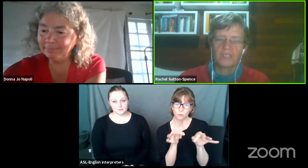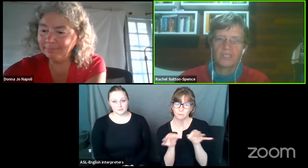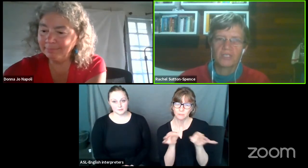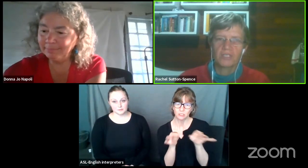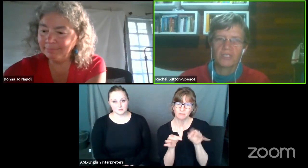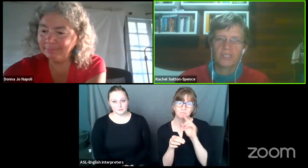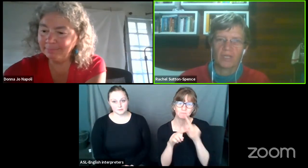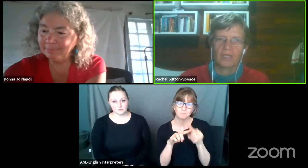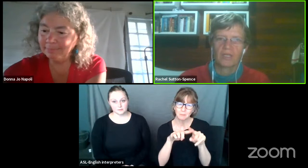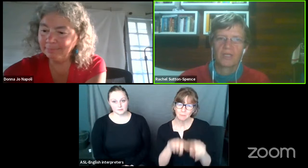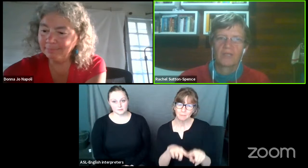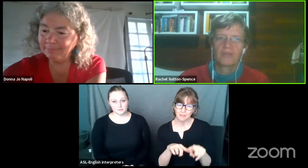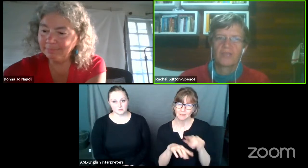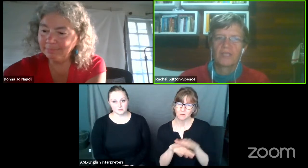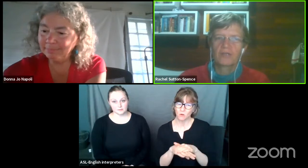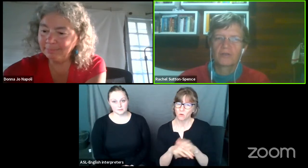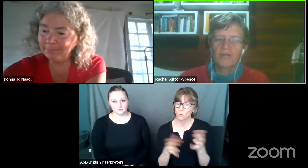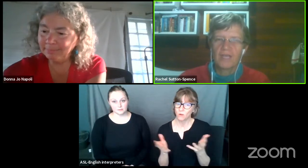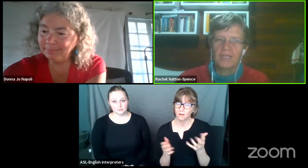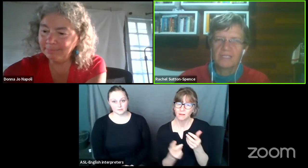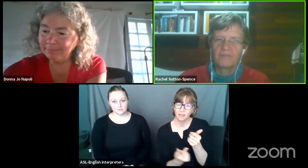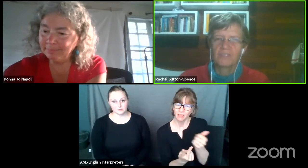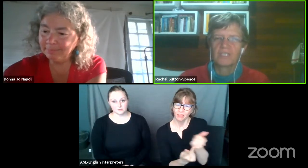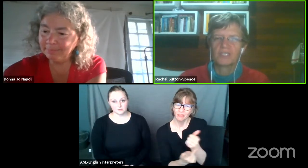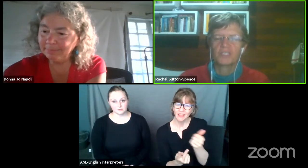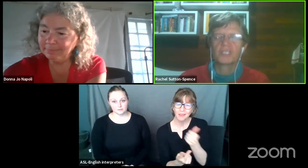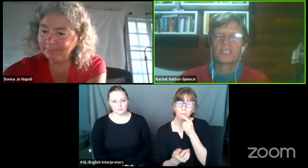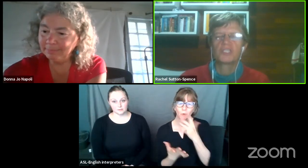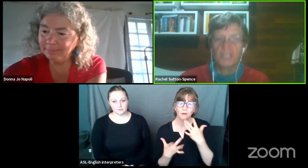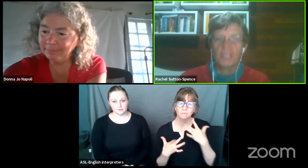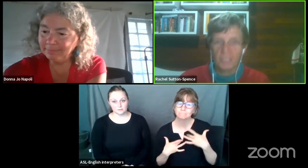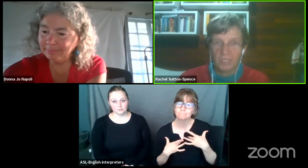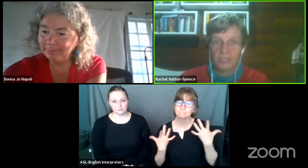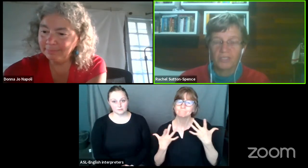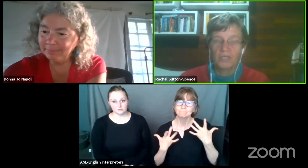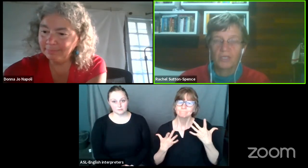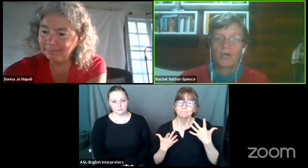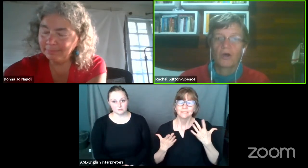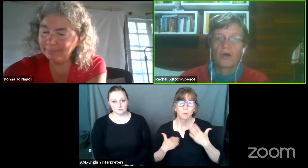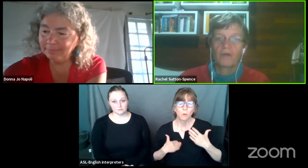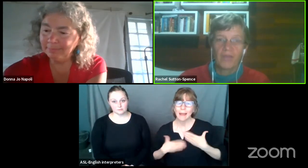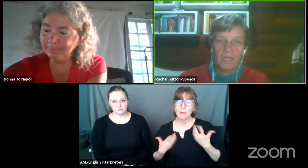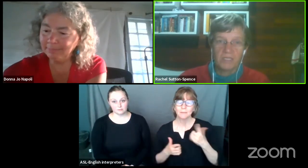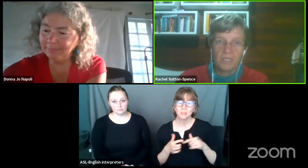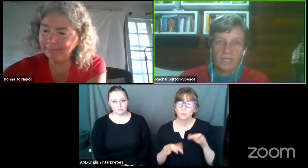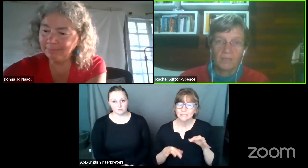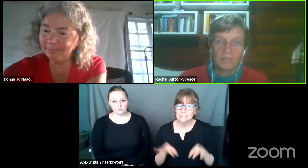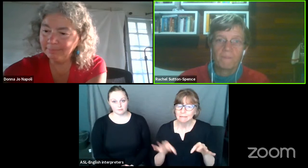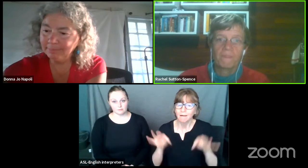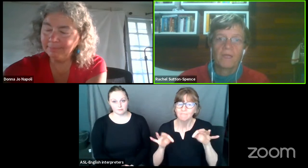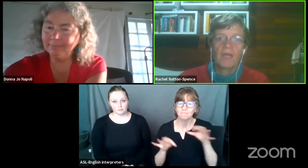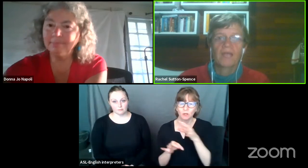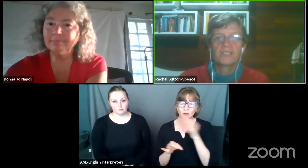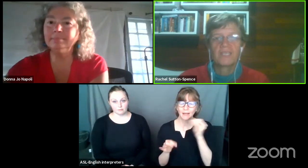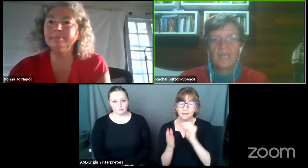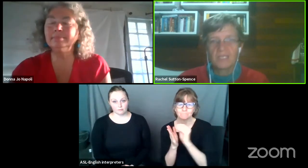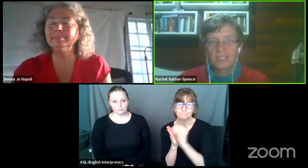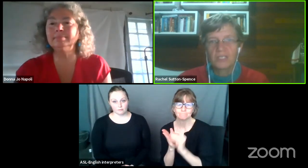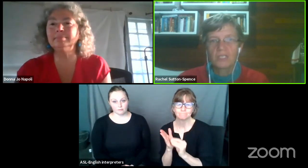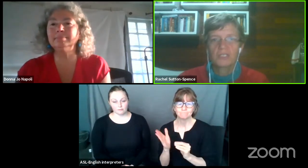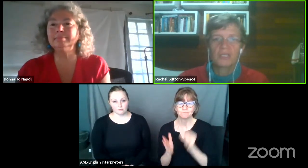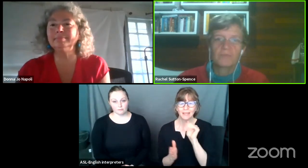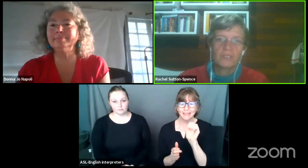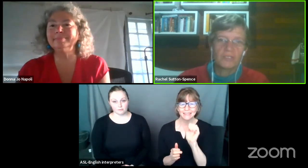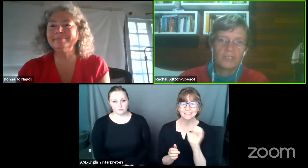of discovering the creativity and sheer genius of ASL. And